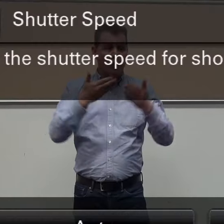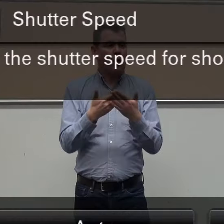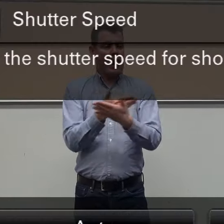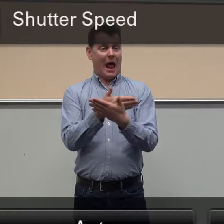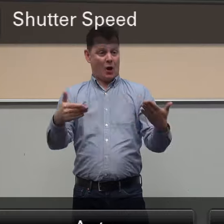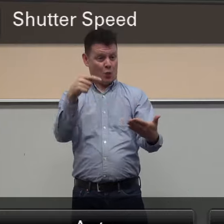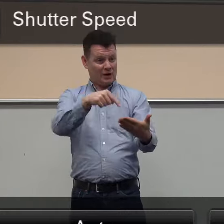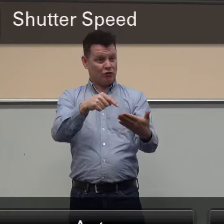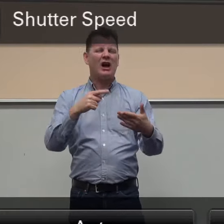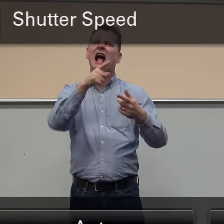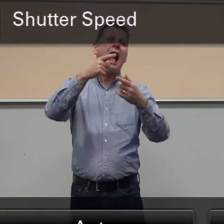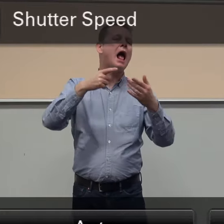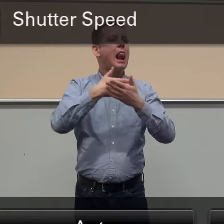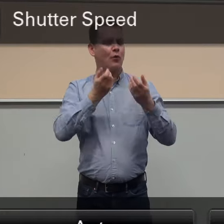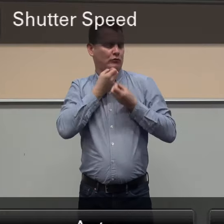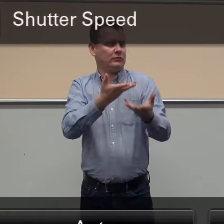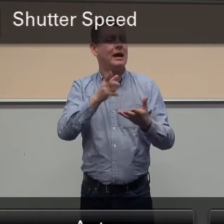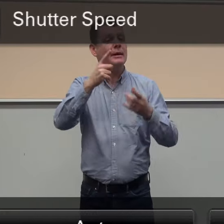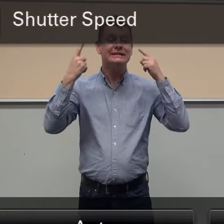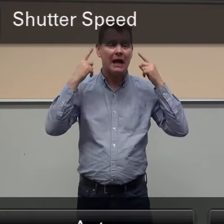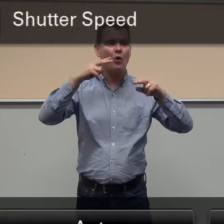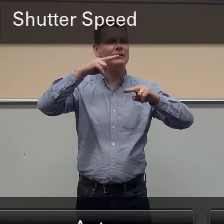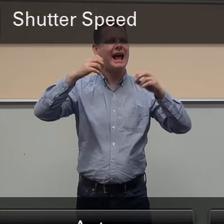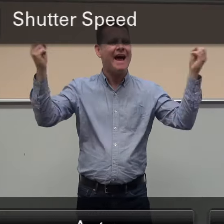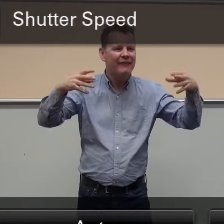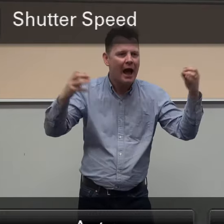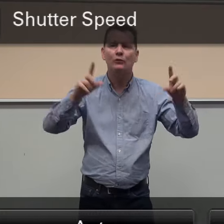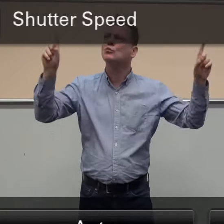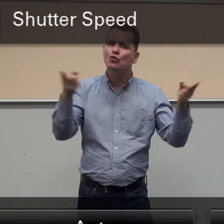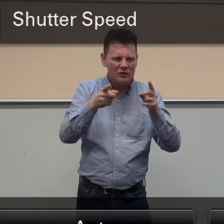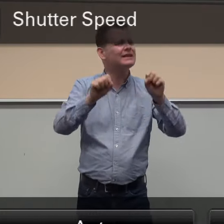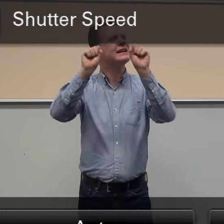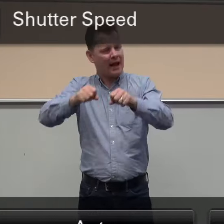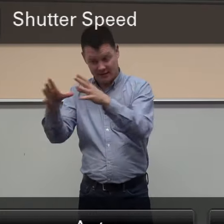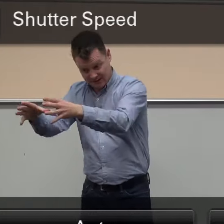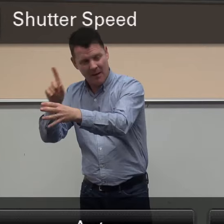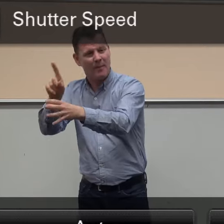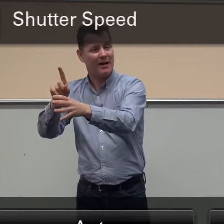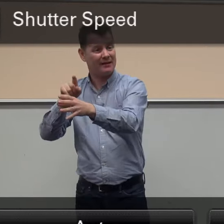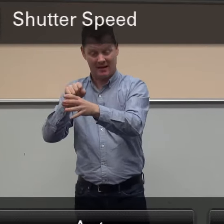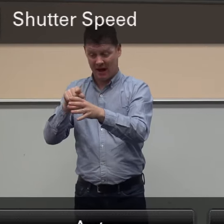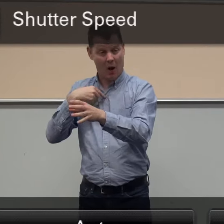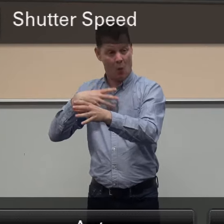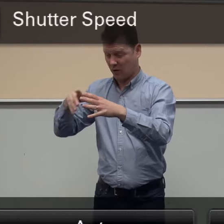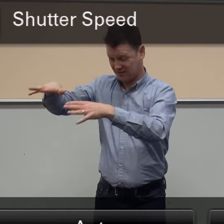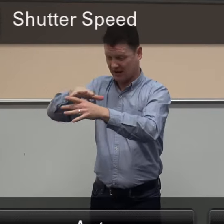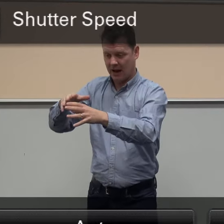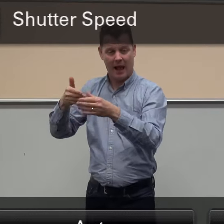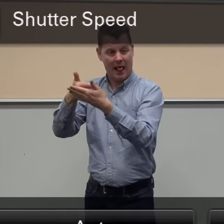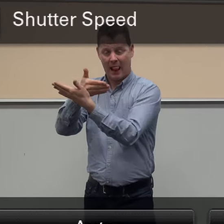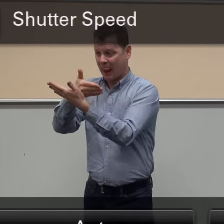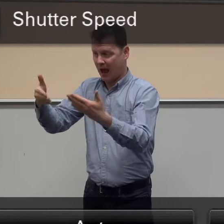also talking about sound effects and music, but mostly what she's talking about language. And I'm going to take that out